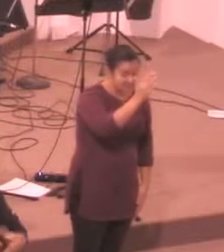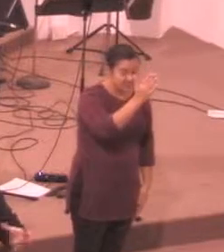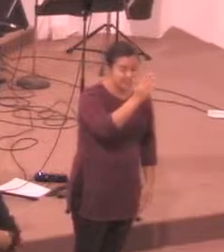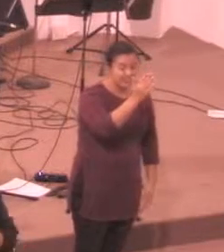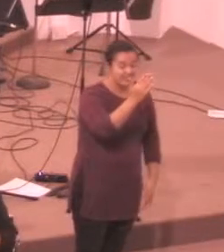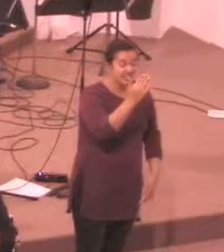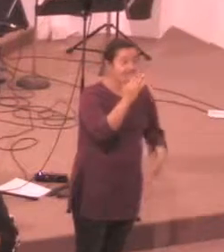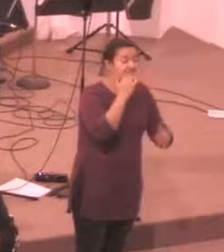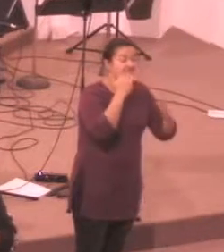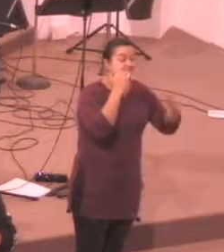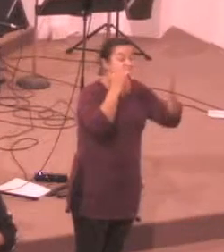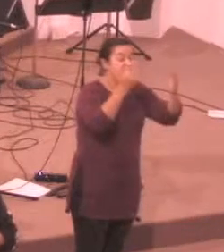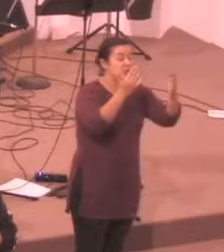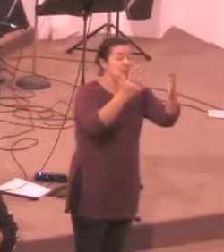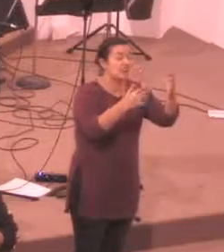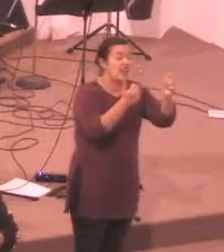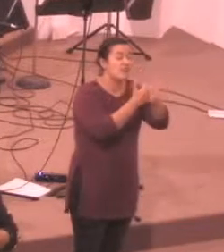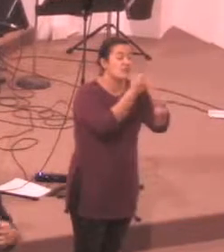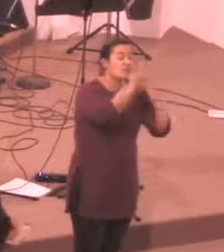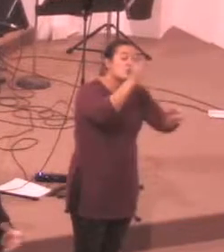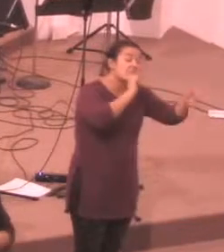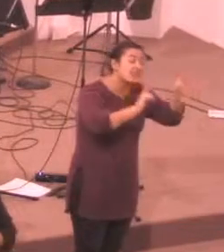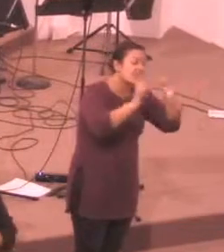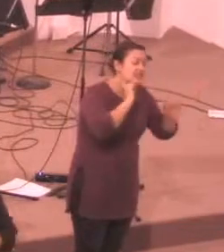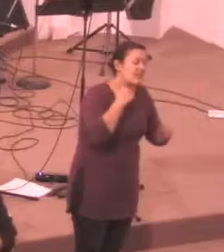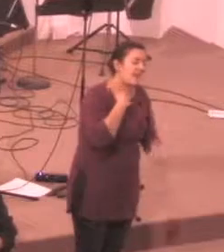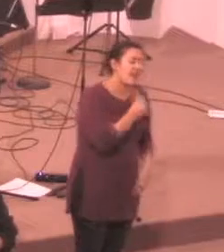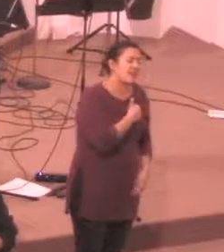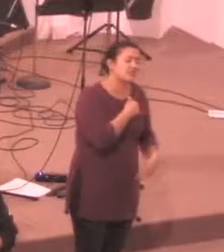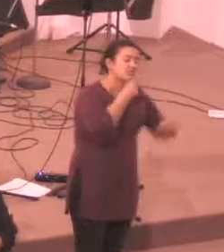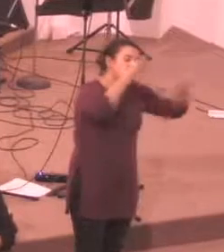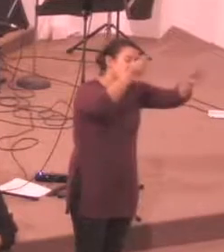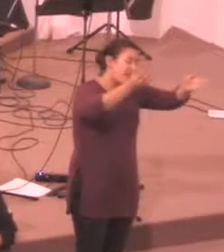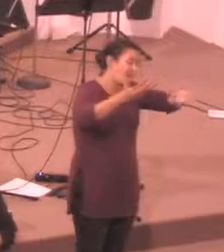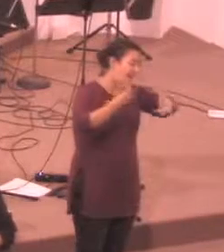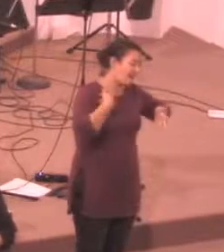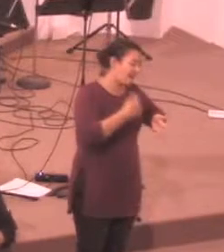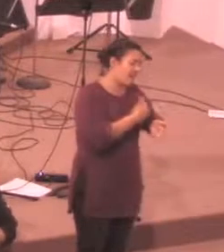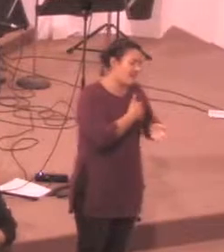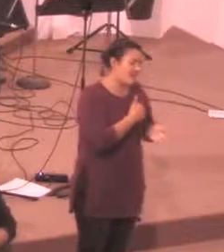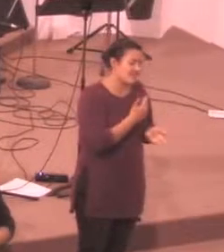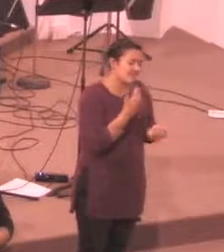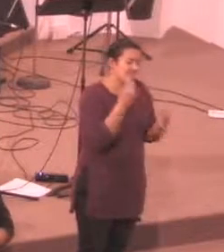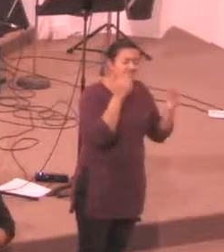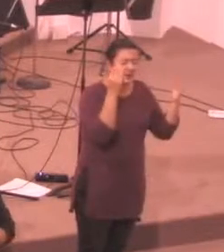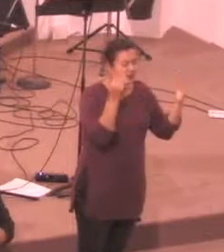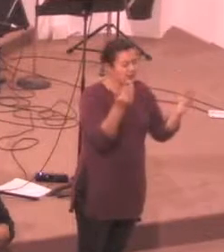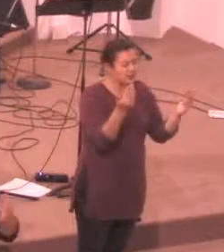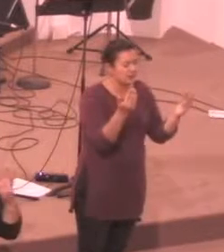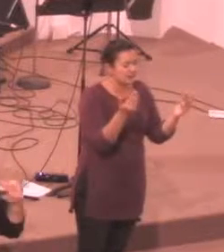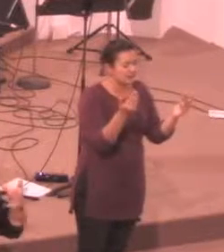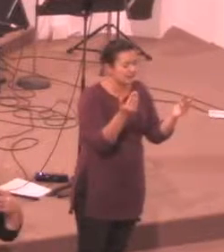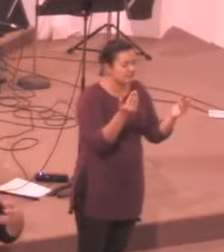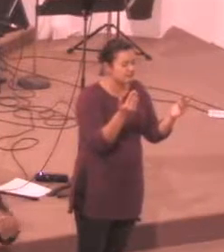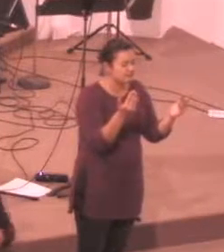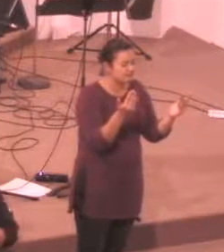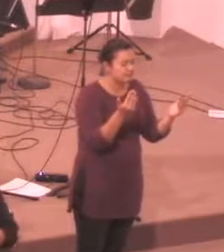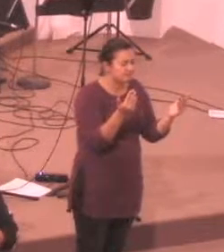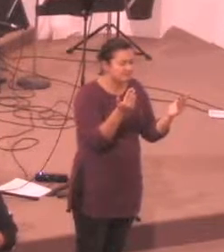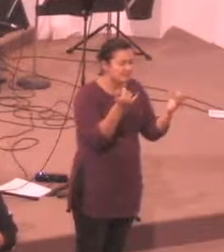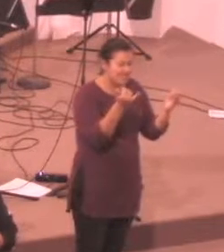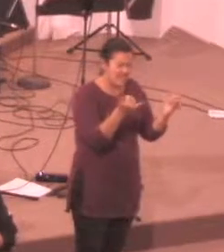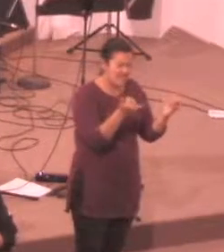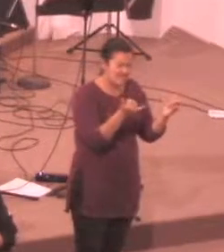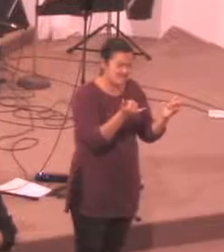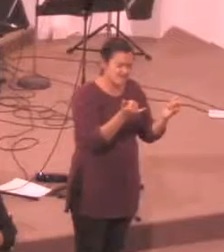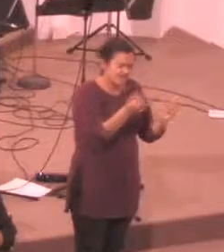for everything that you've given us, everything you've provided for us. And Lord, I just pray that the mind and heart that